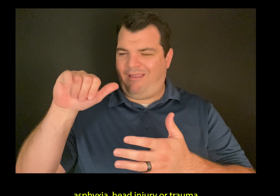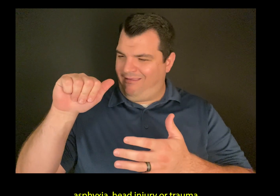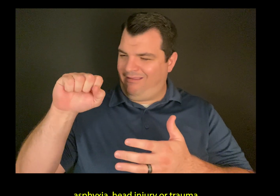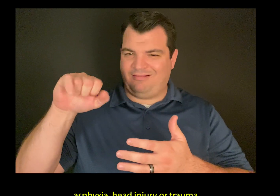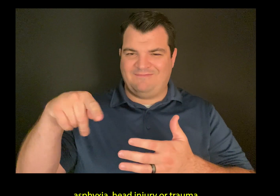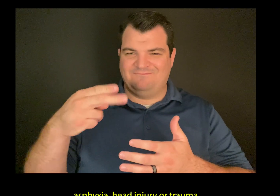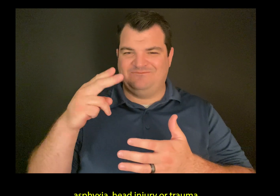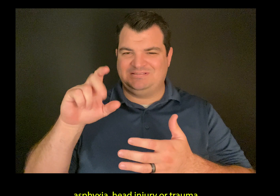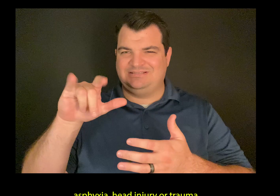Asphyxia,